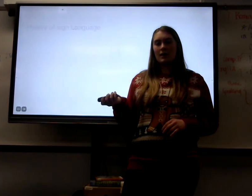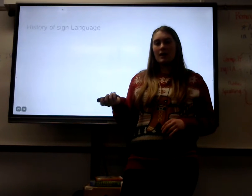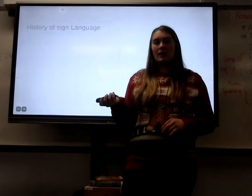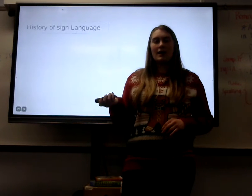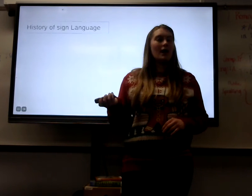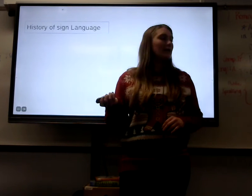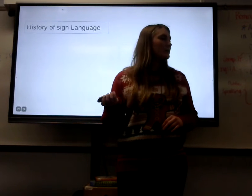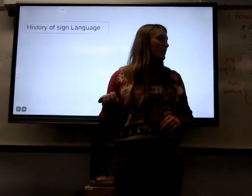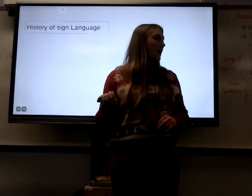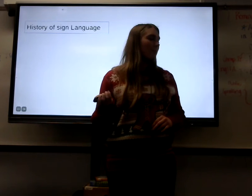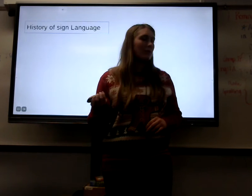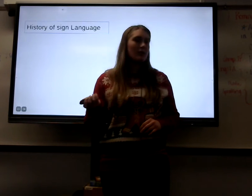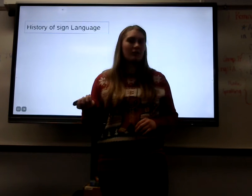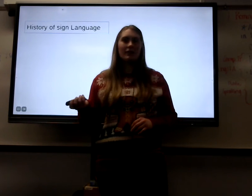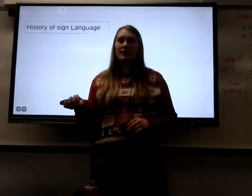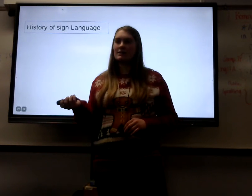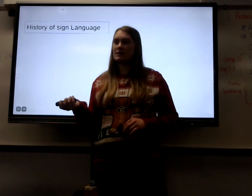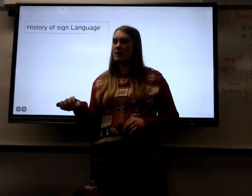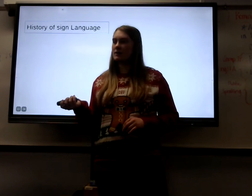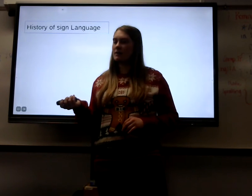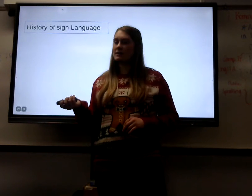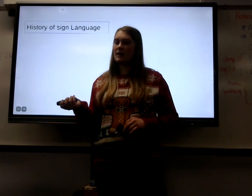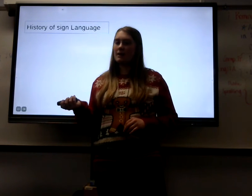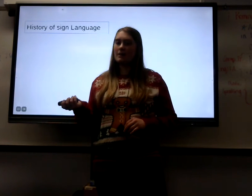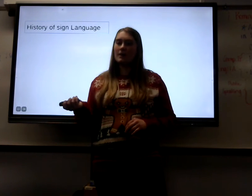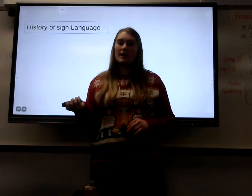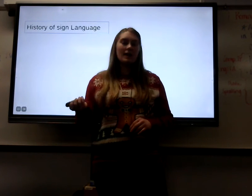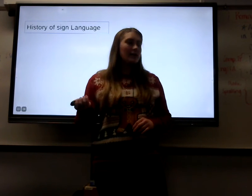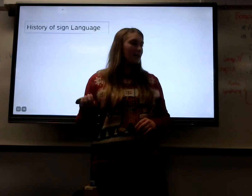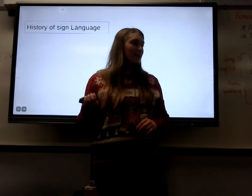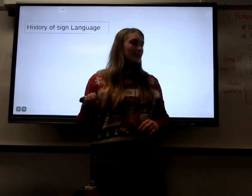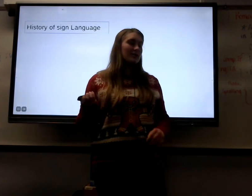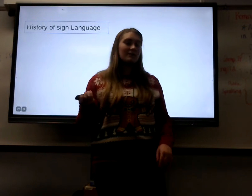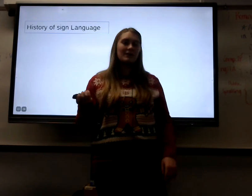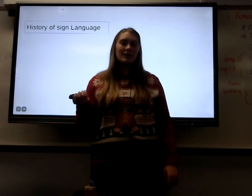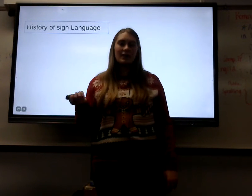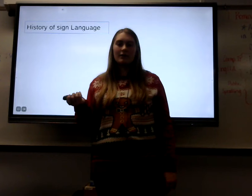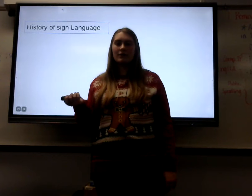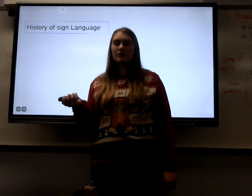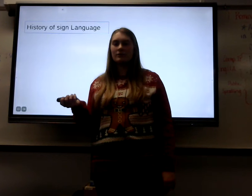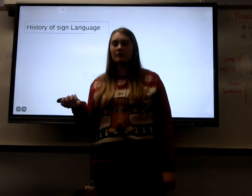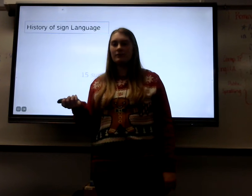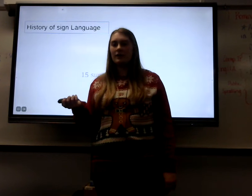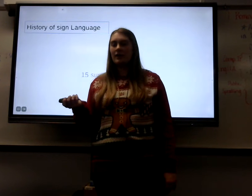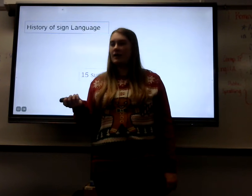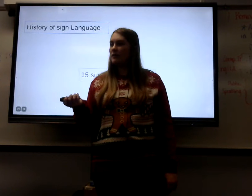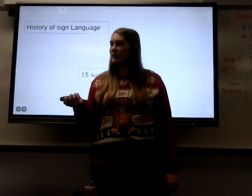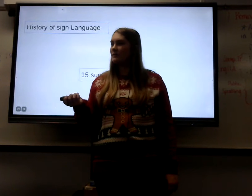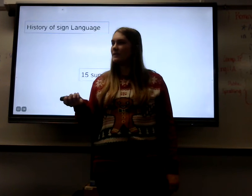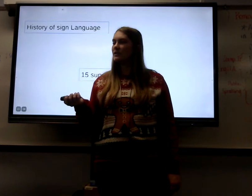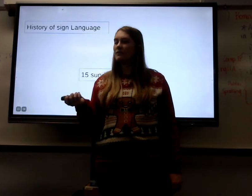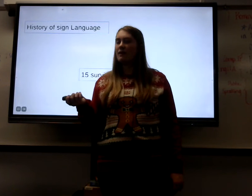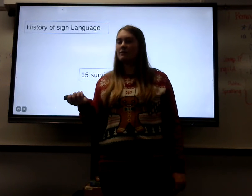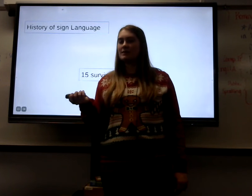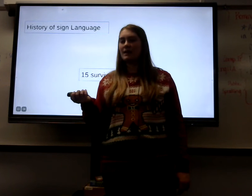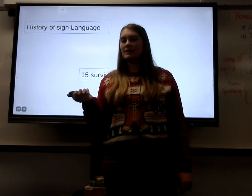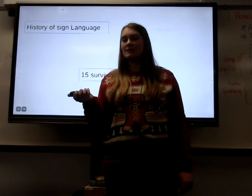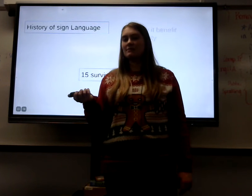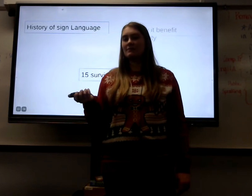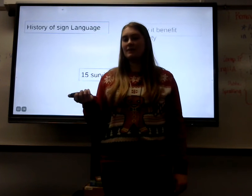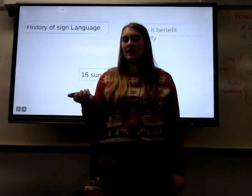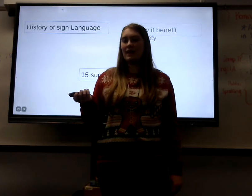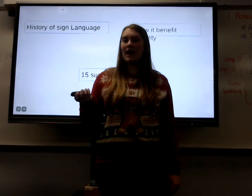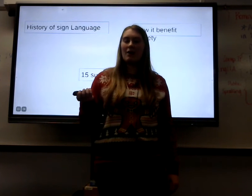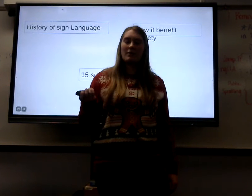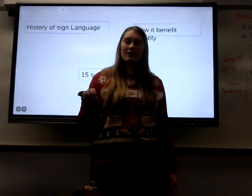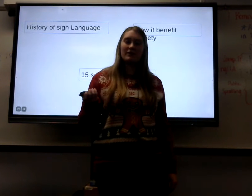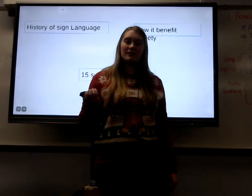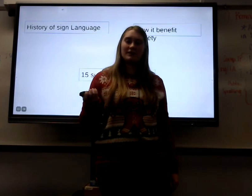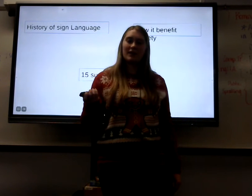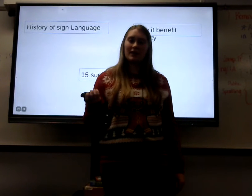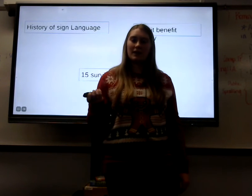Now let's recap on the three things I talked about today. The history of sign language, 15 survival signs, and how it benefits society.